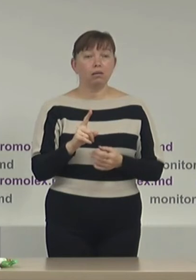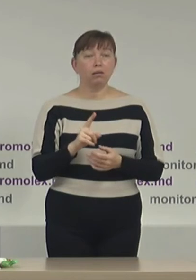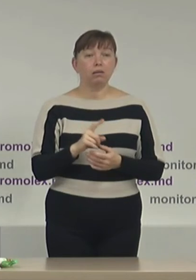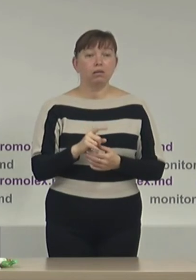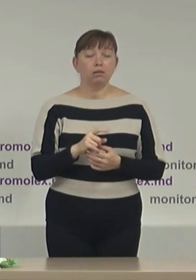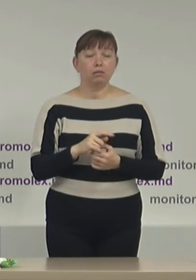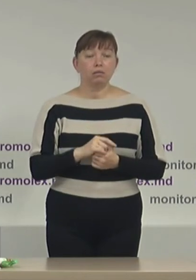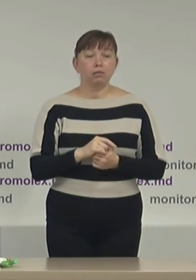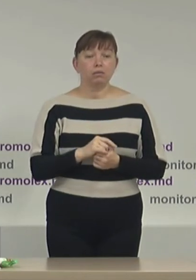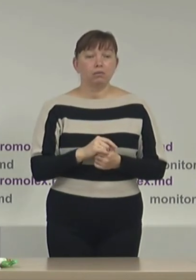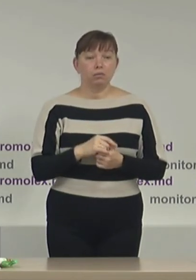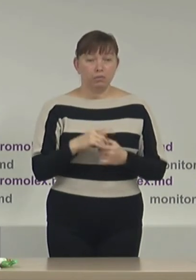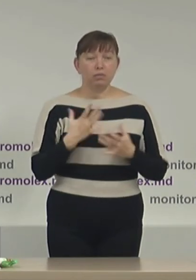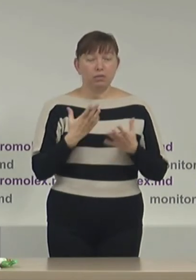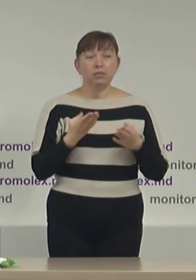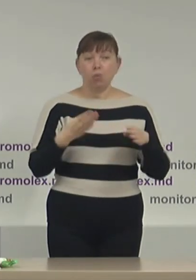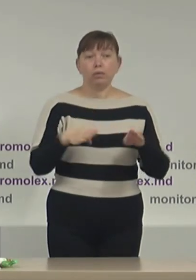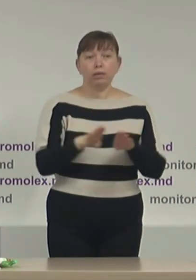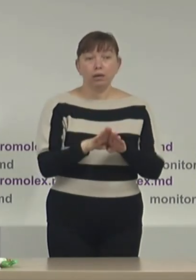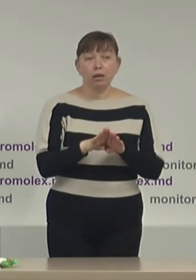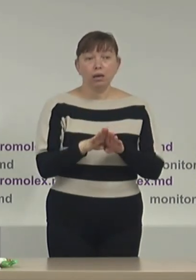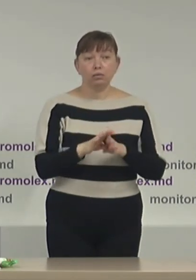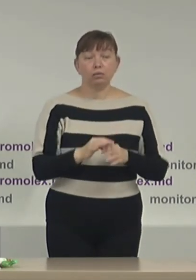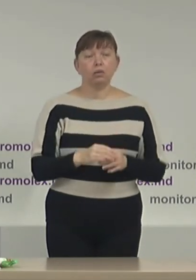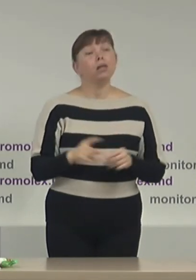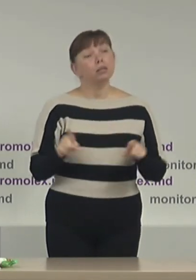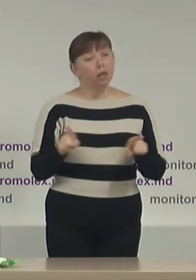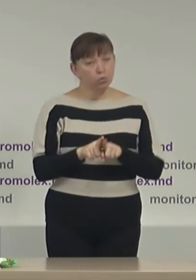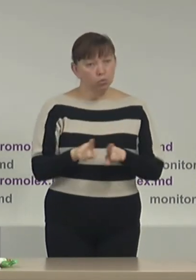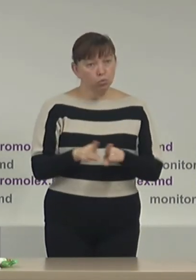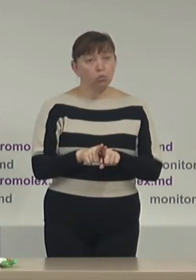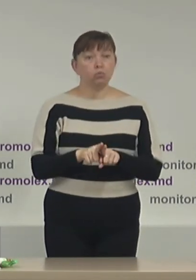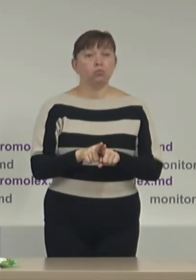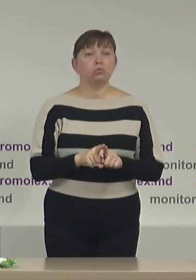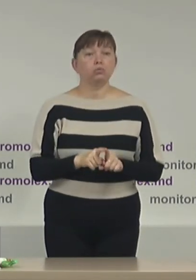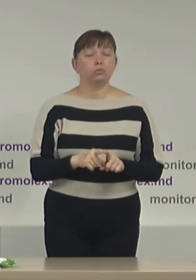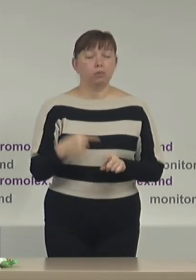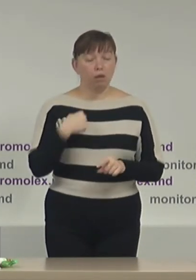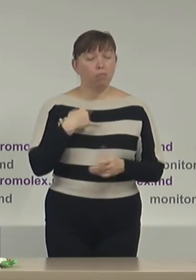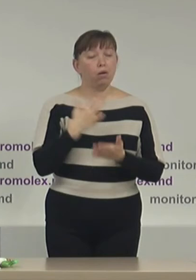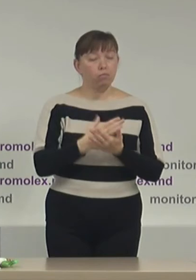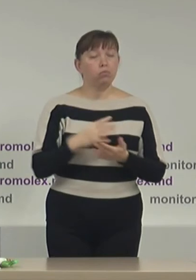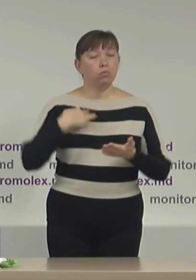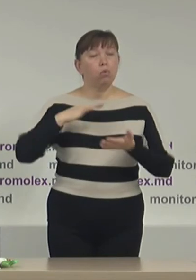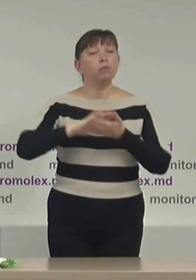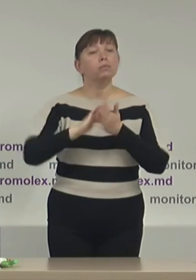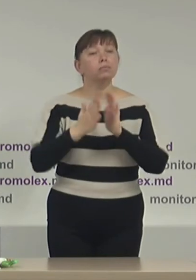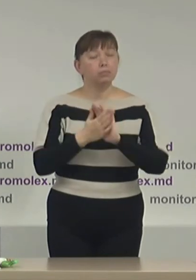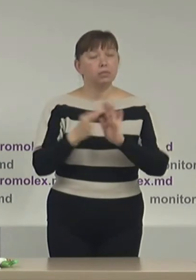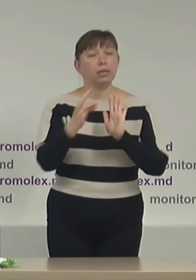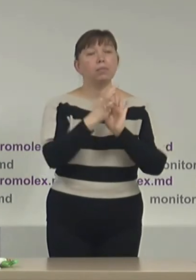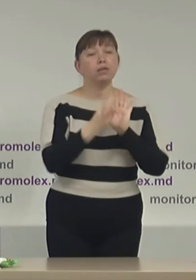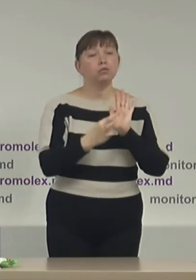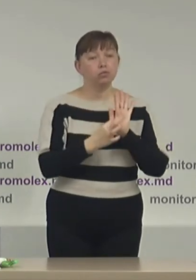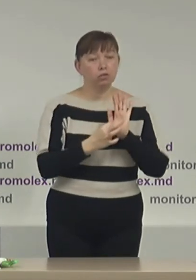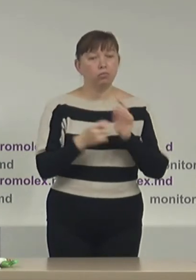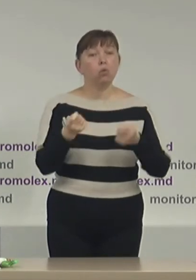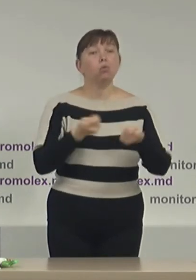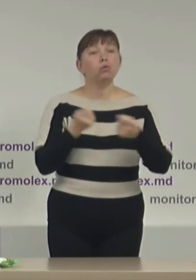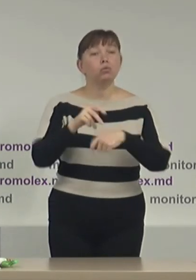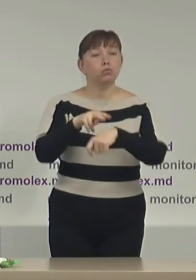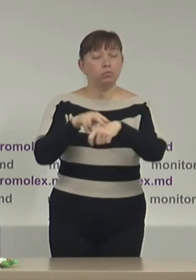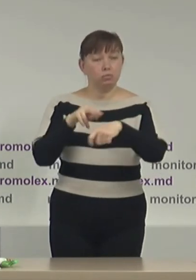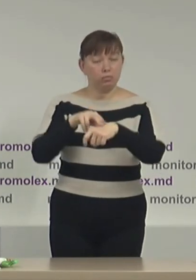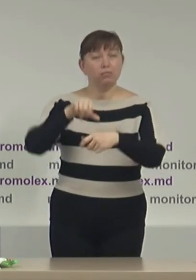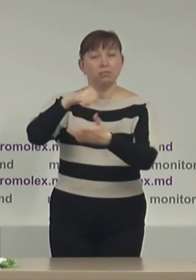cases of intimidation stopped. Nevertheless, We had agreement as